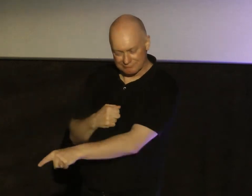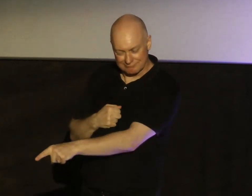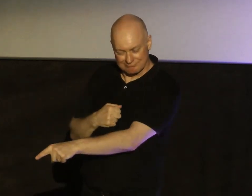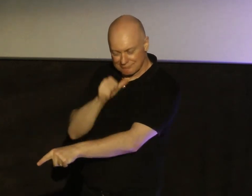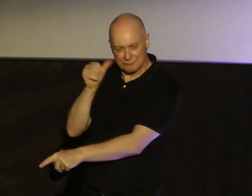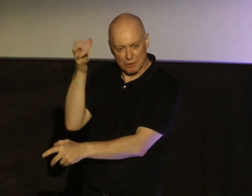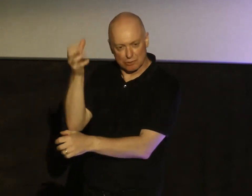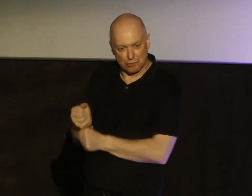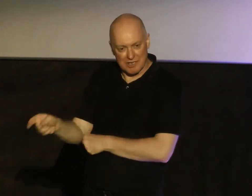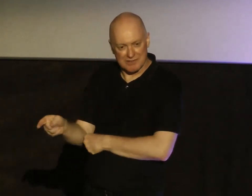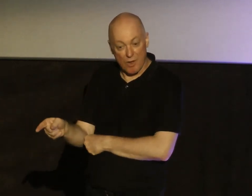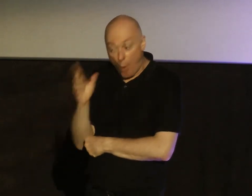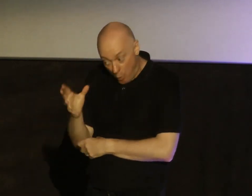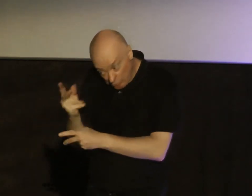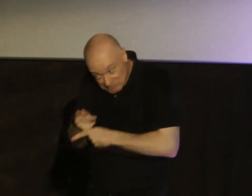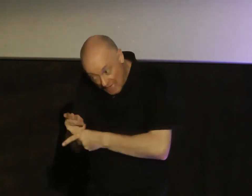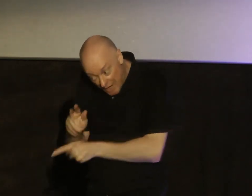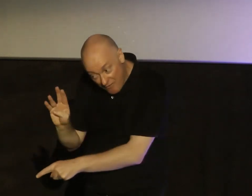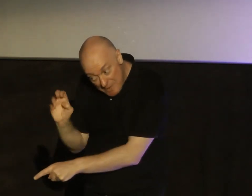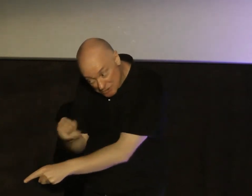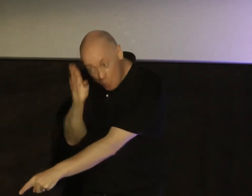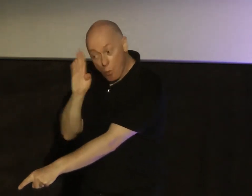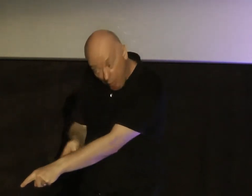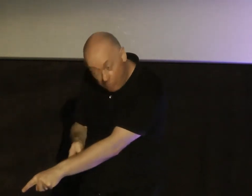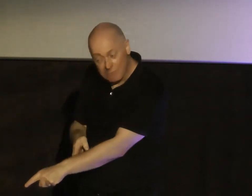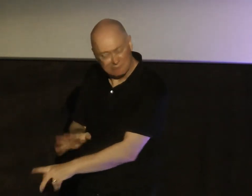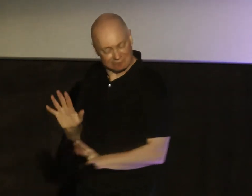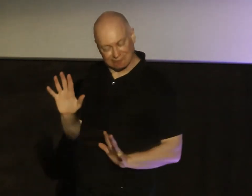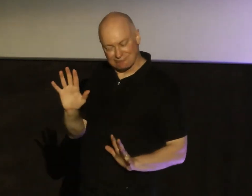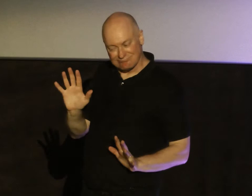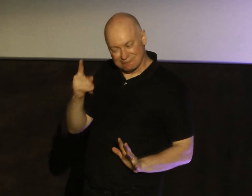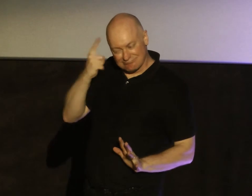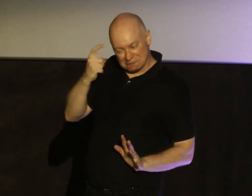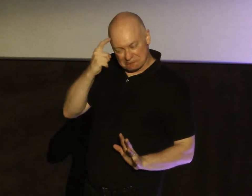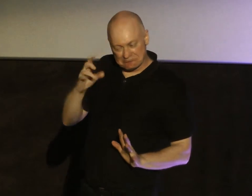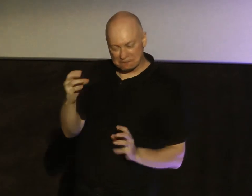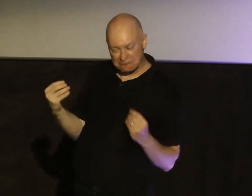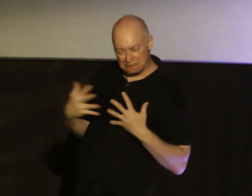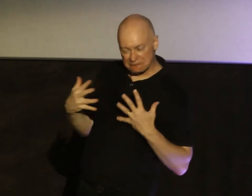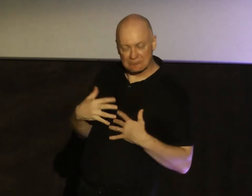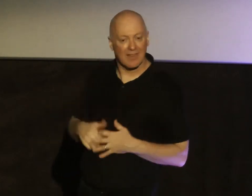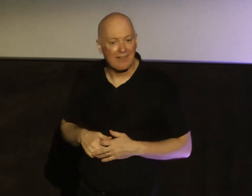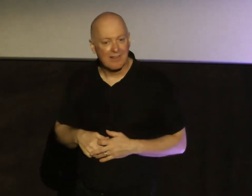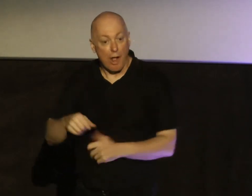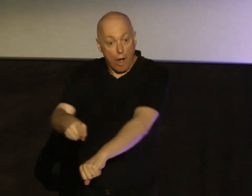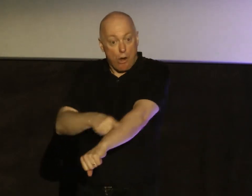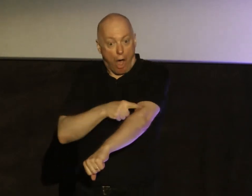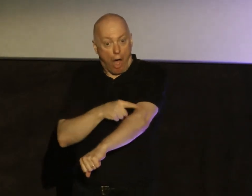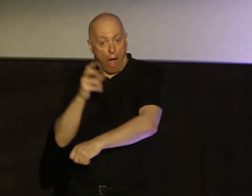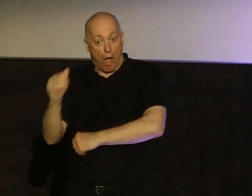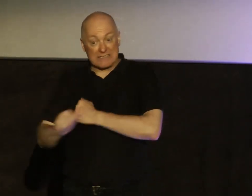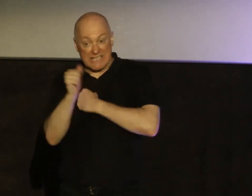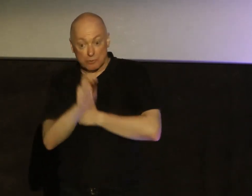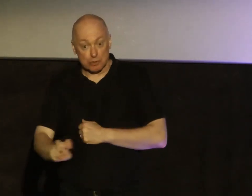trust that they'll take care of Benjamin if he were to go with them to Egypt on this long, dangerous journey to get